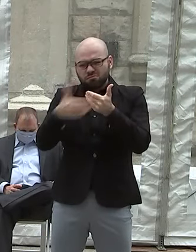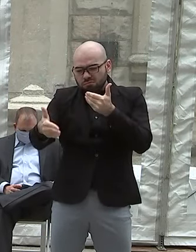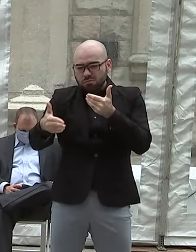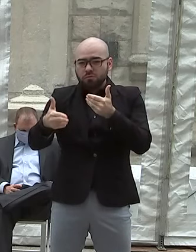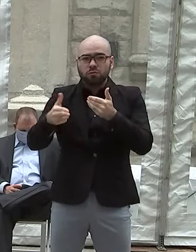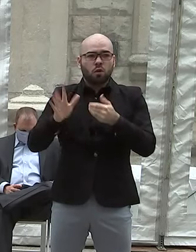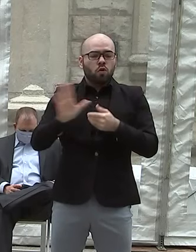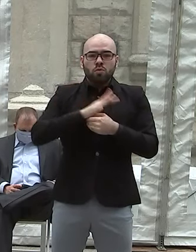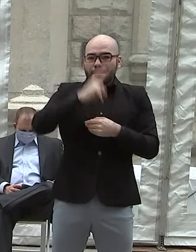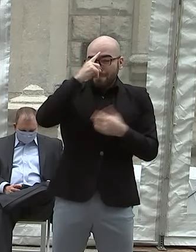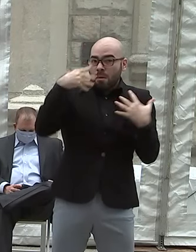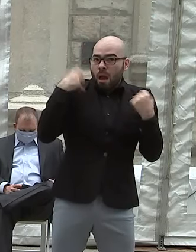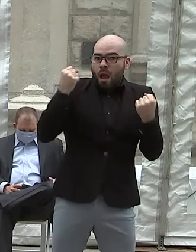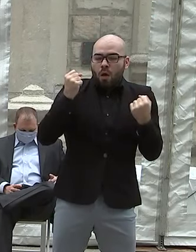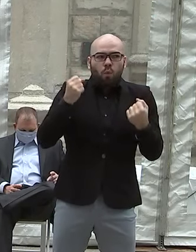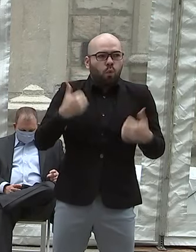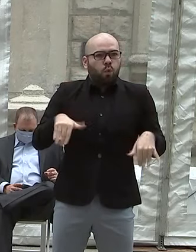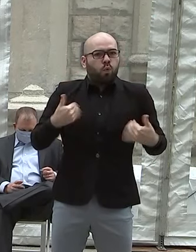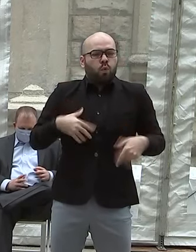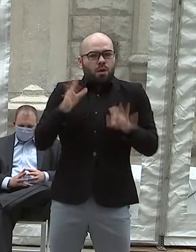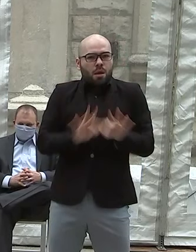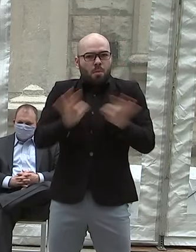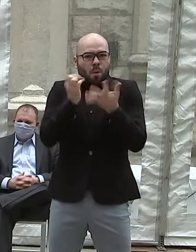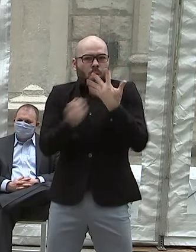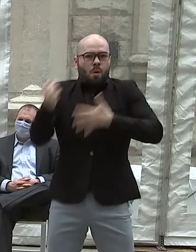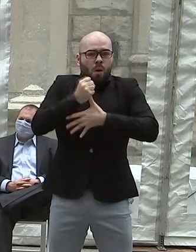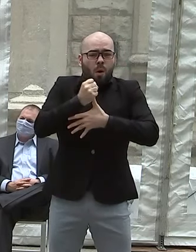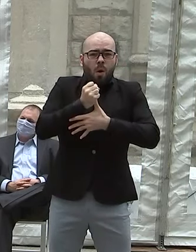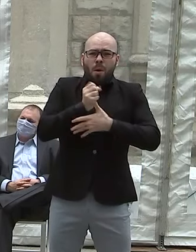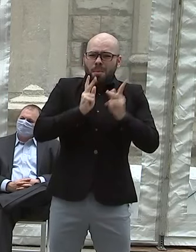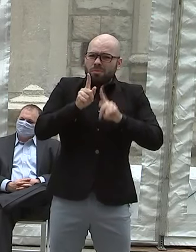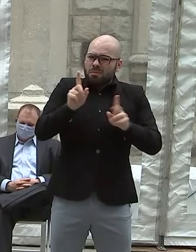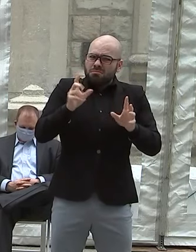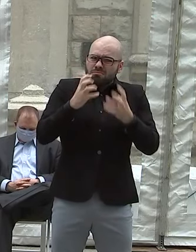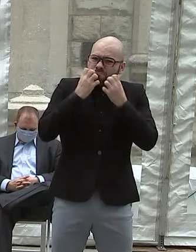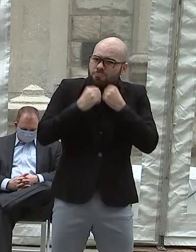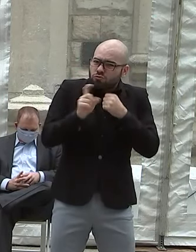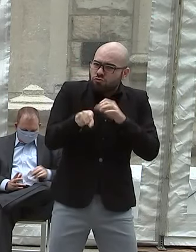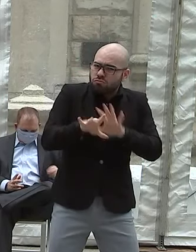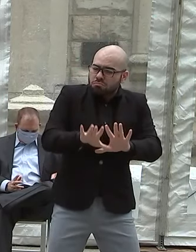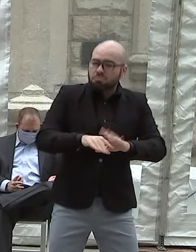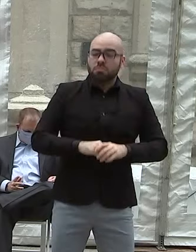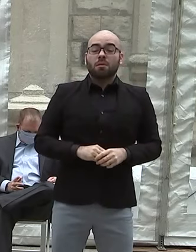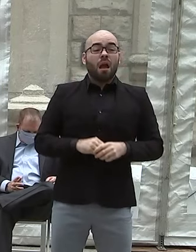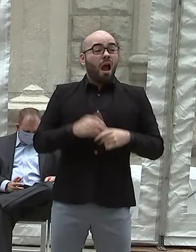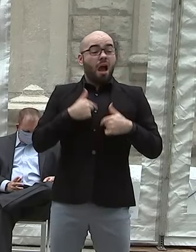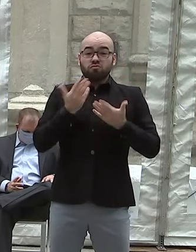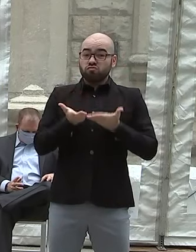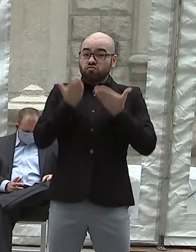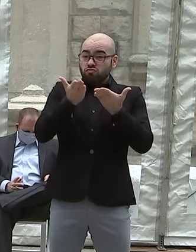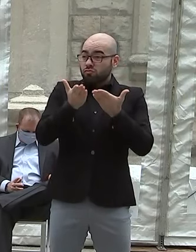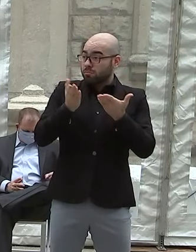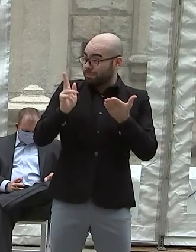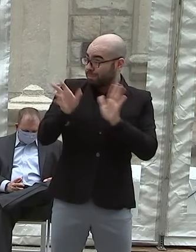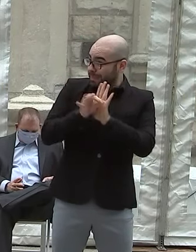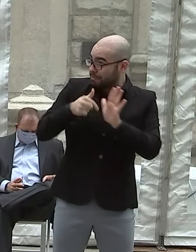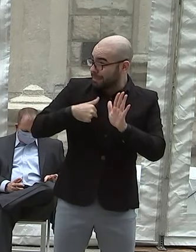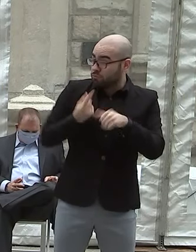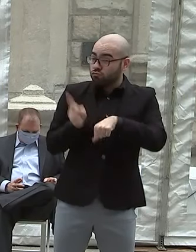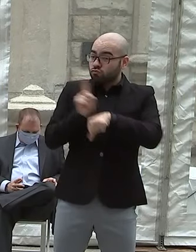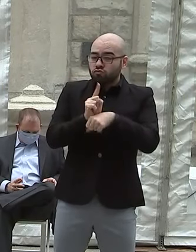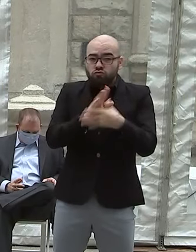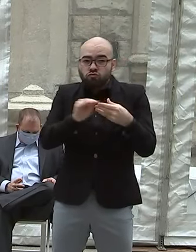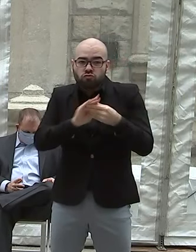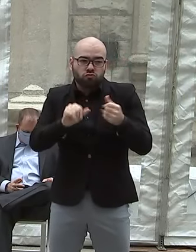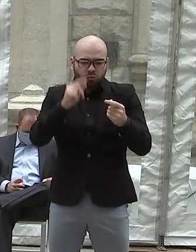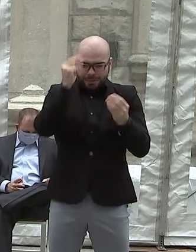our community. Serving on the Mental and Emotional Health Committee, I look forward to the opportunity to step up and find strategies that can